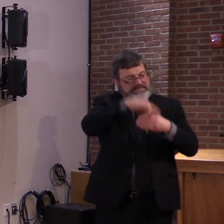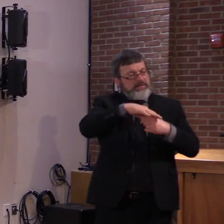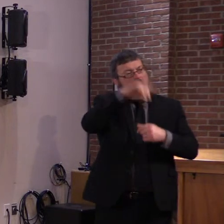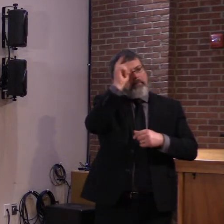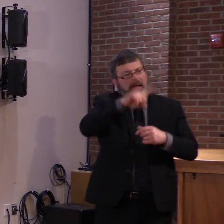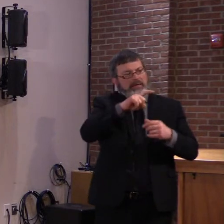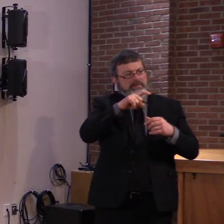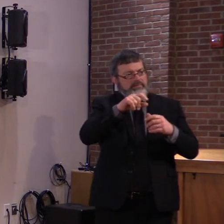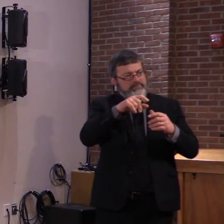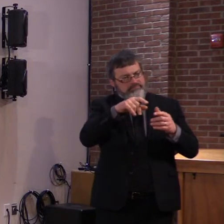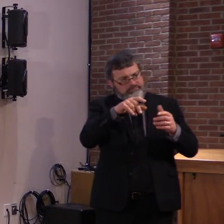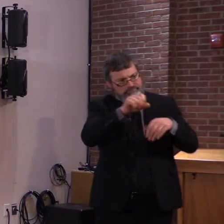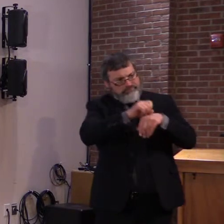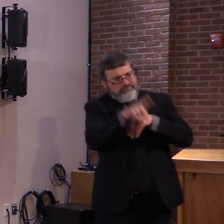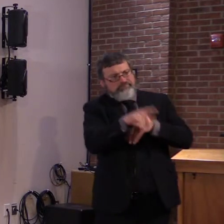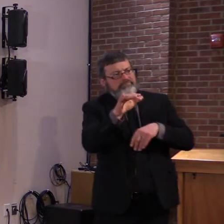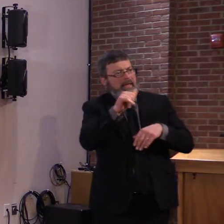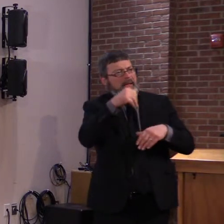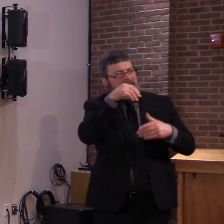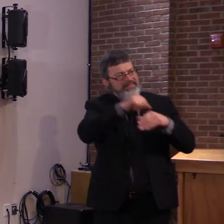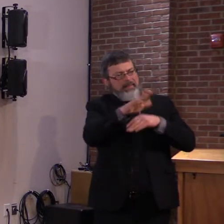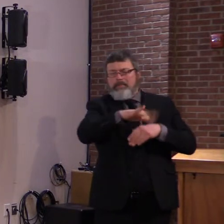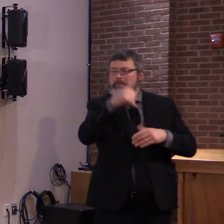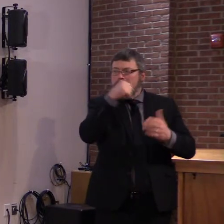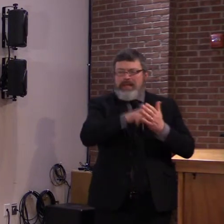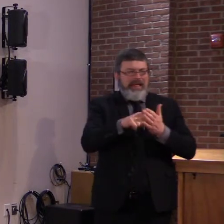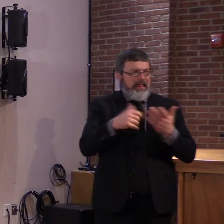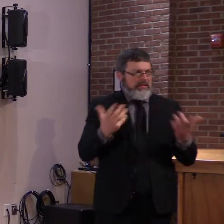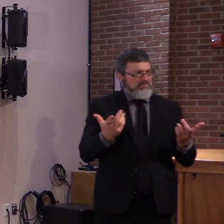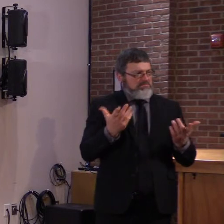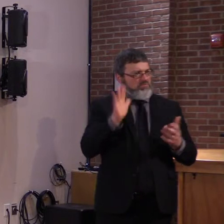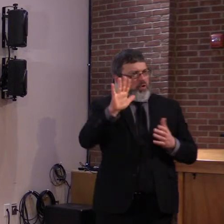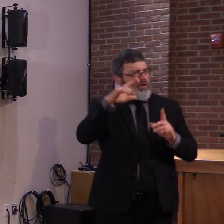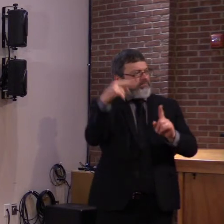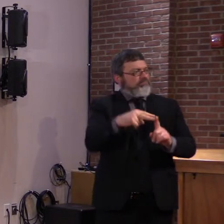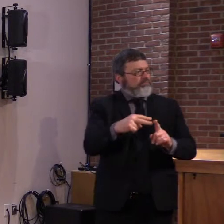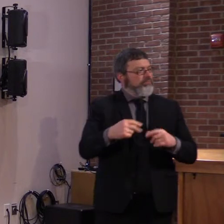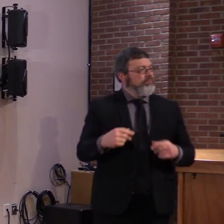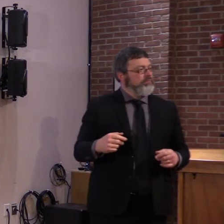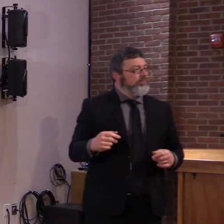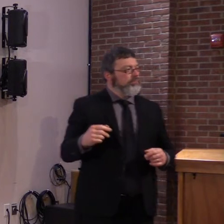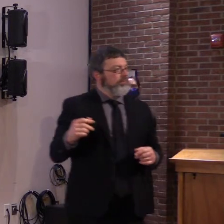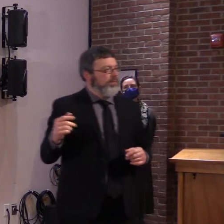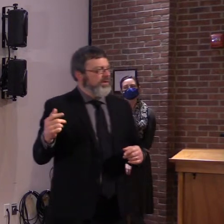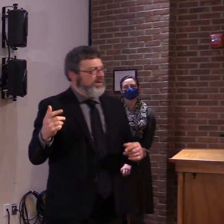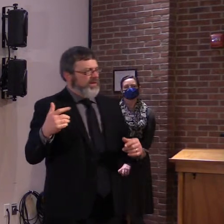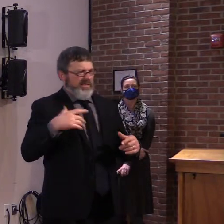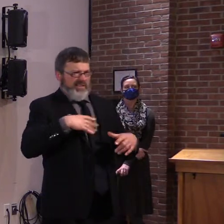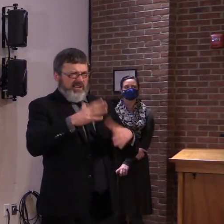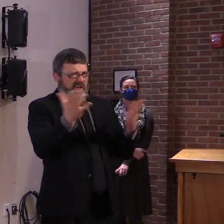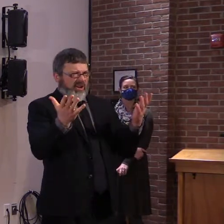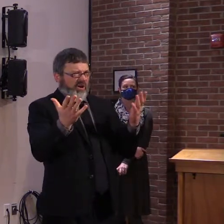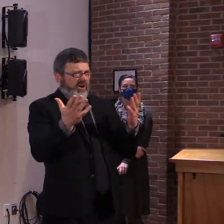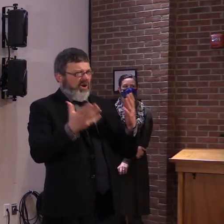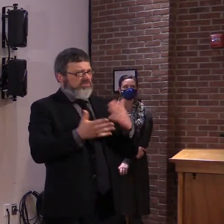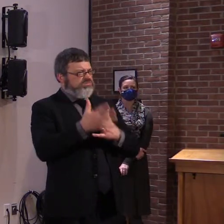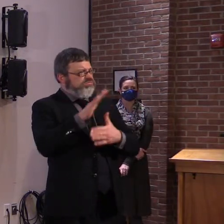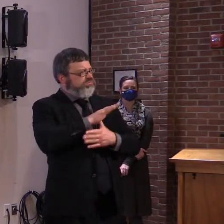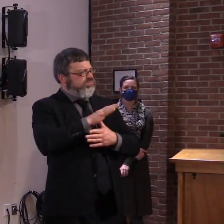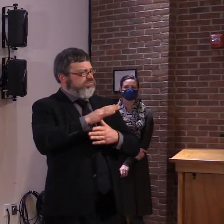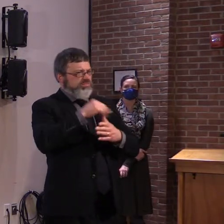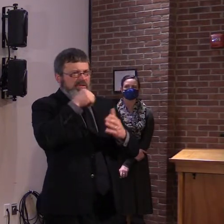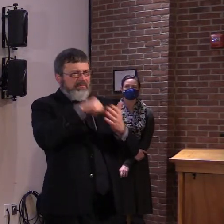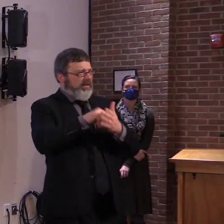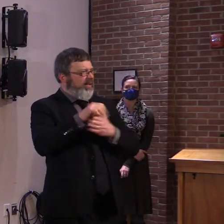to move forward with a mandatory balloting proposal because it worked so well in the general election.